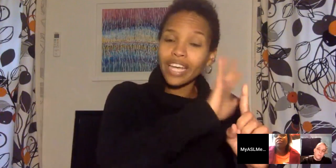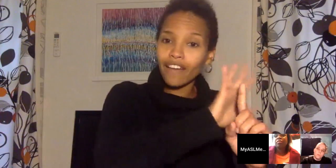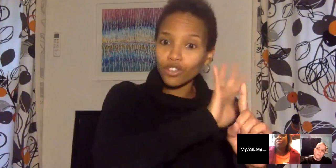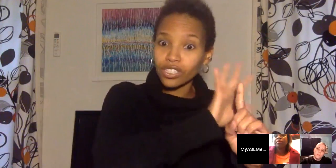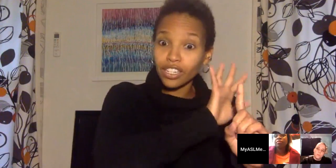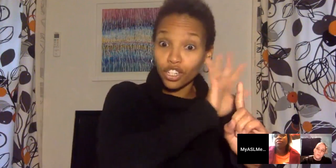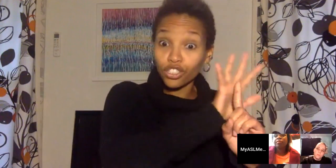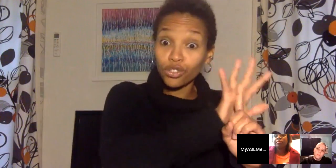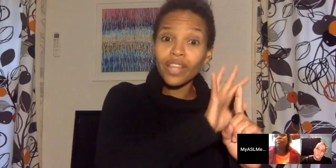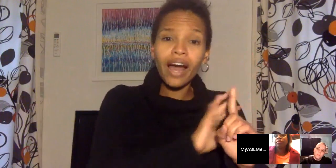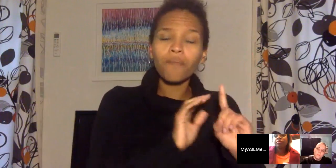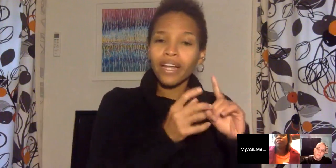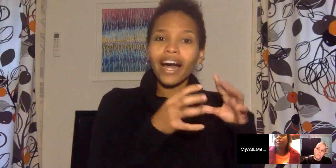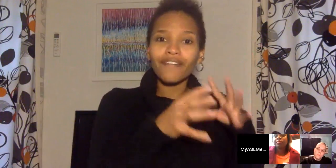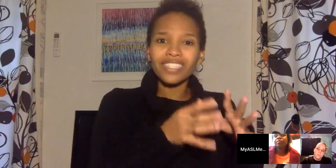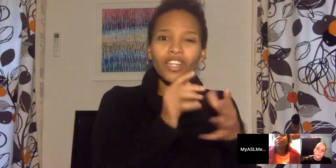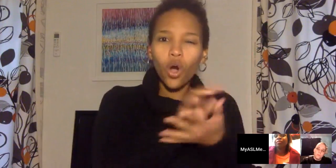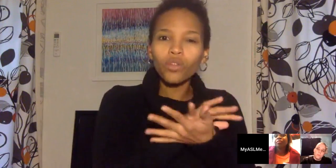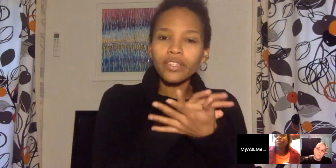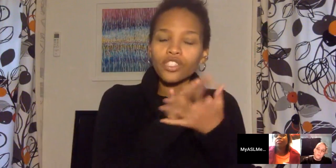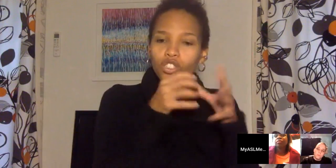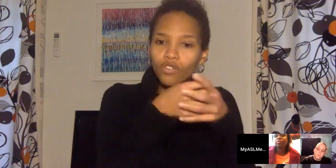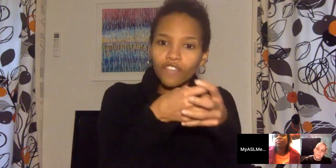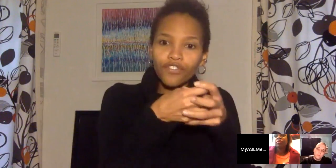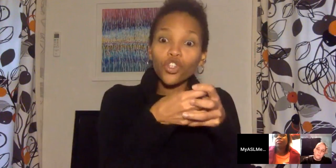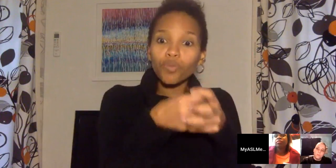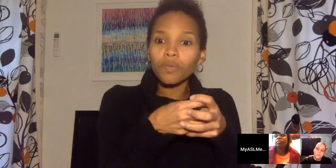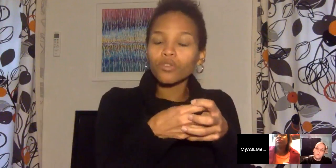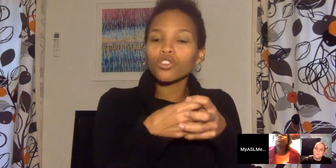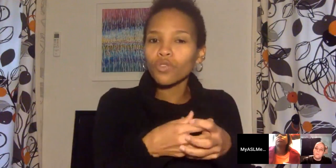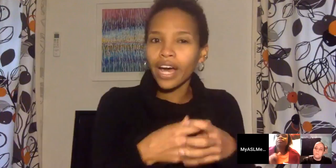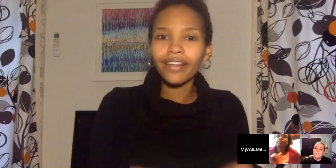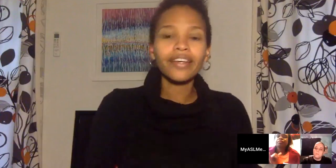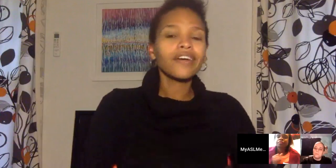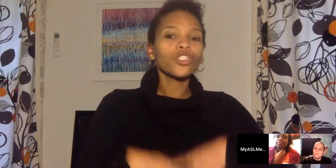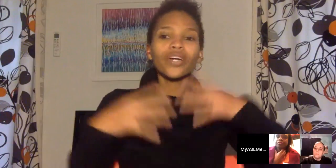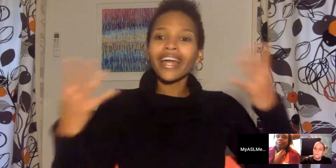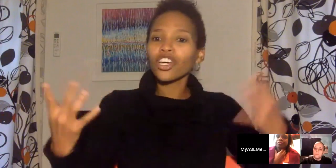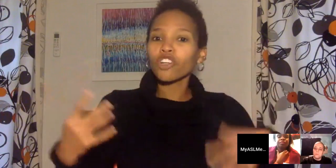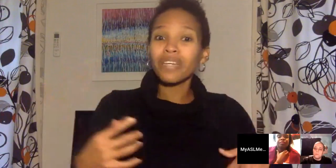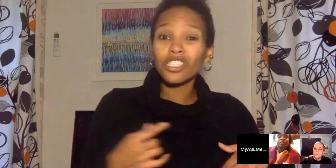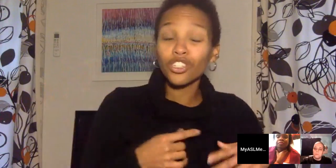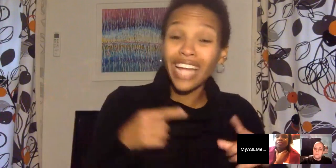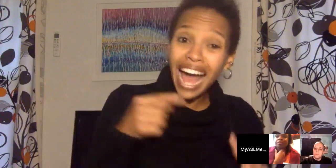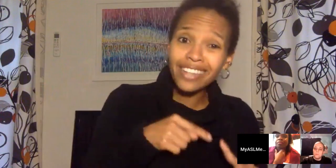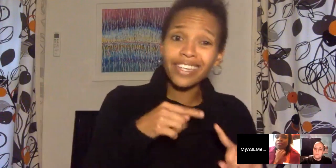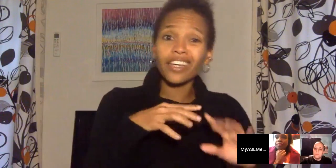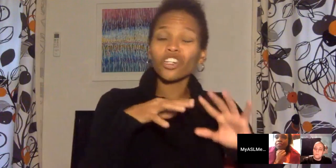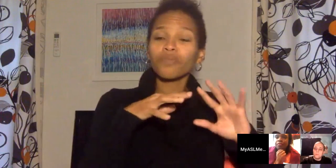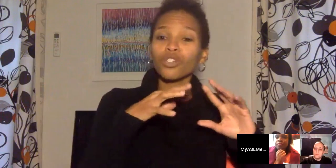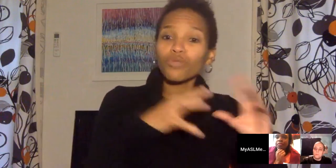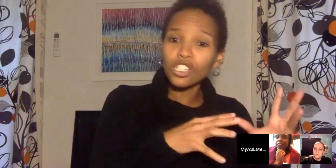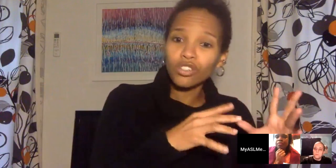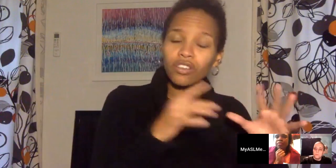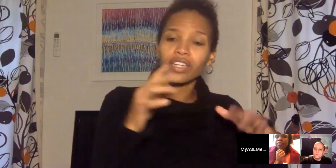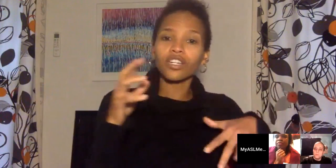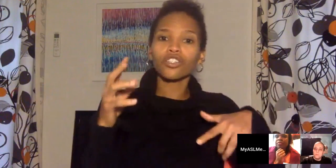ever seen her do that, but I've seen only a few people do that. So again, it could be a certain accent, it could be a regional thing, it could